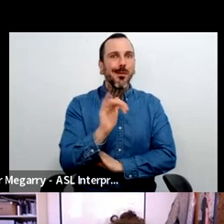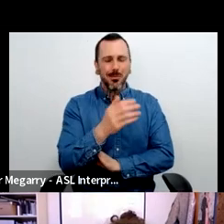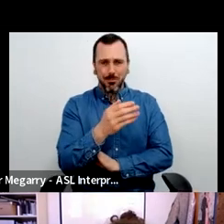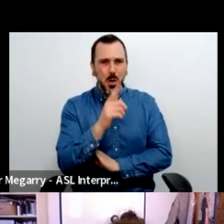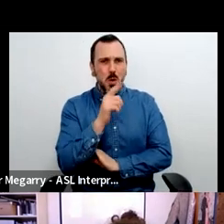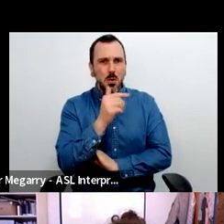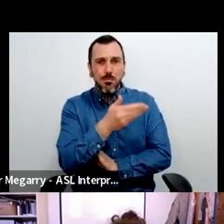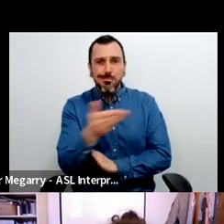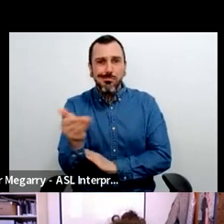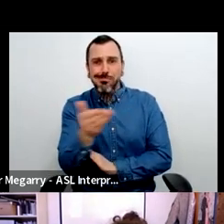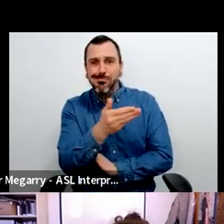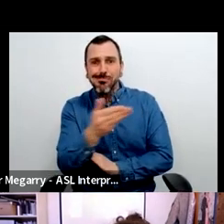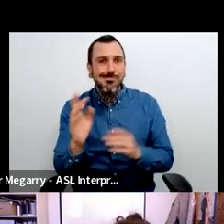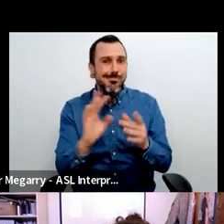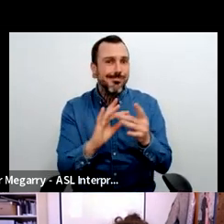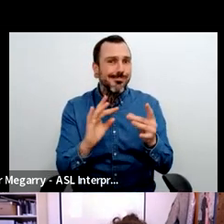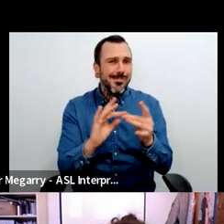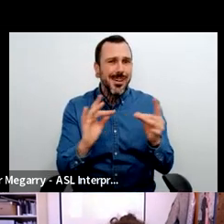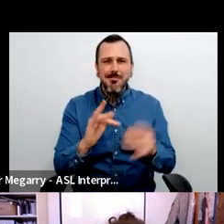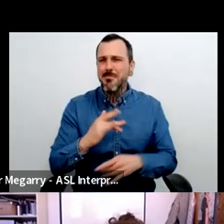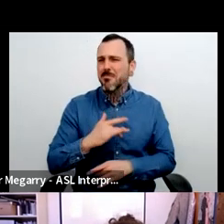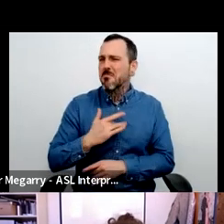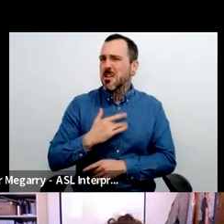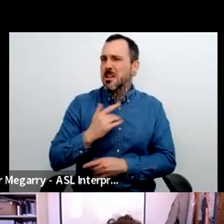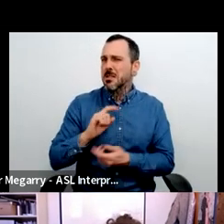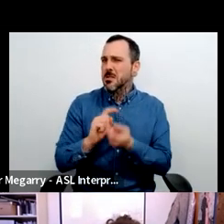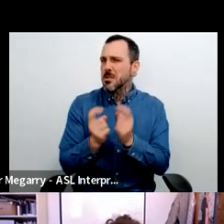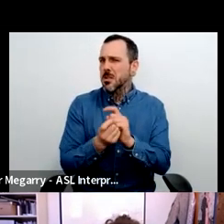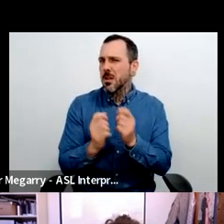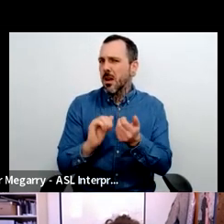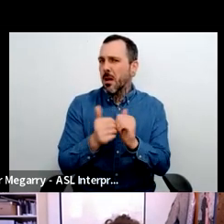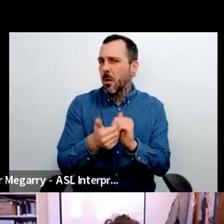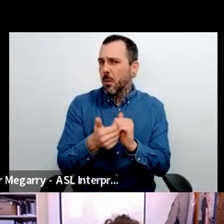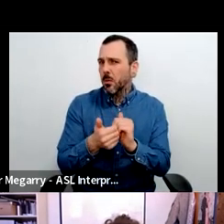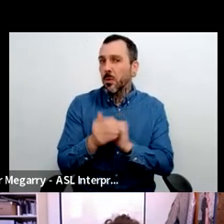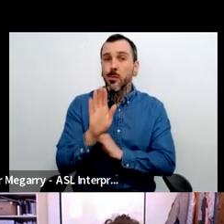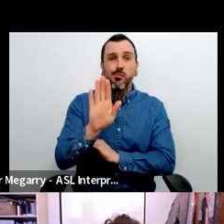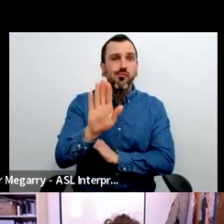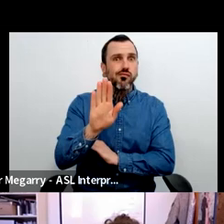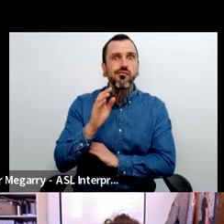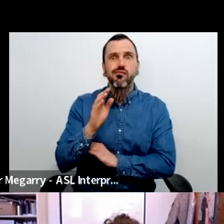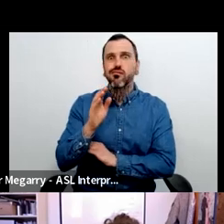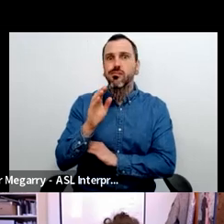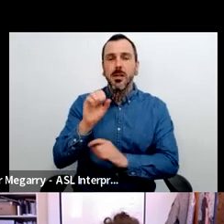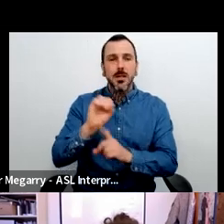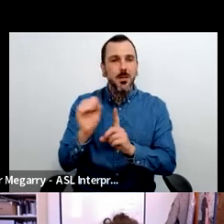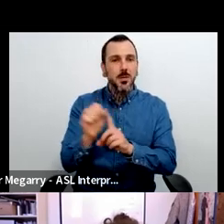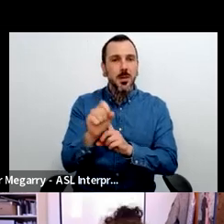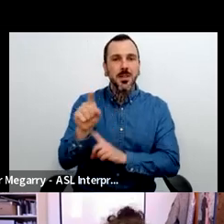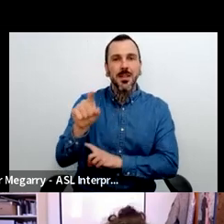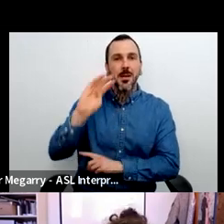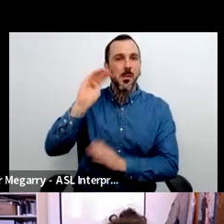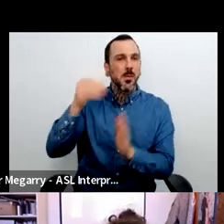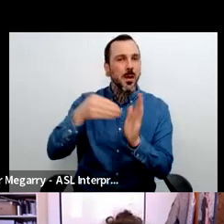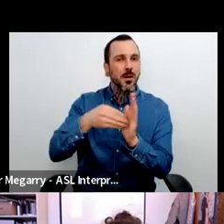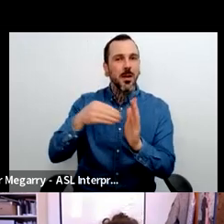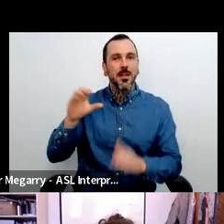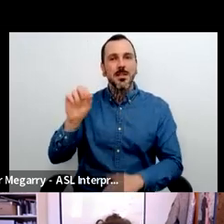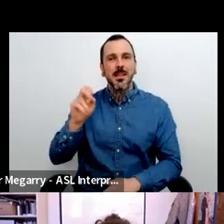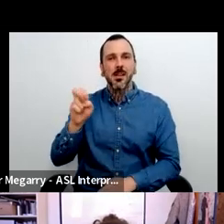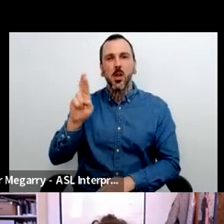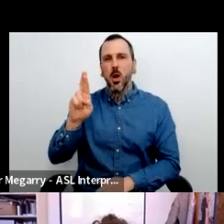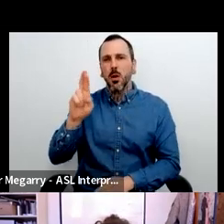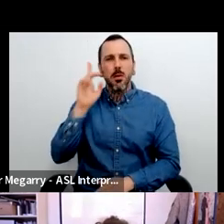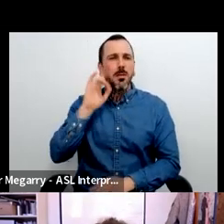that? Perhaps Ida, would you like to talk a little bit about the situation you're facing at the Centaur in Montreal? Sure, sure. I'm happy to